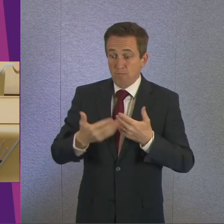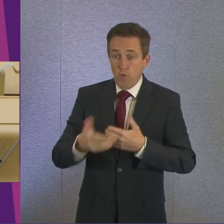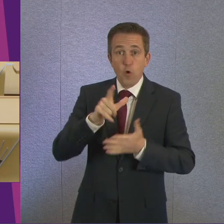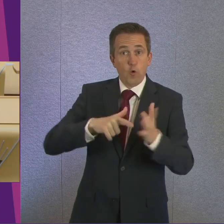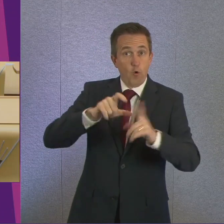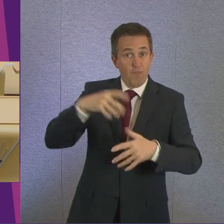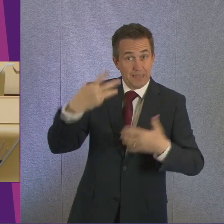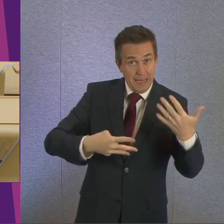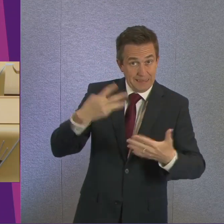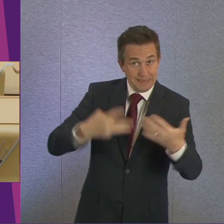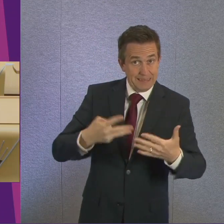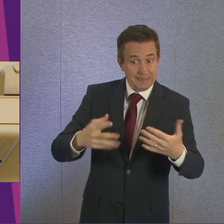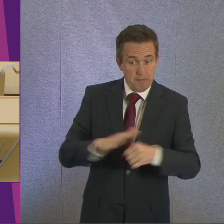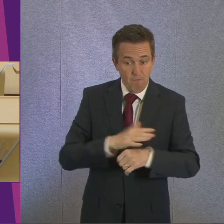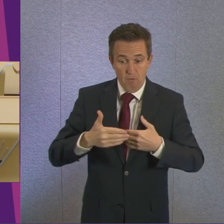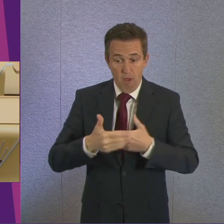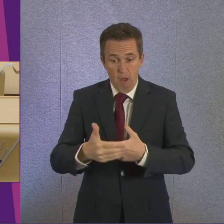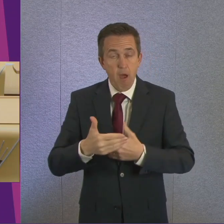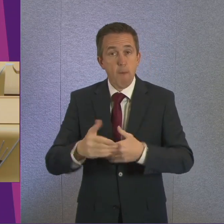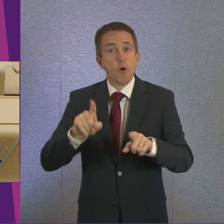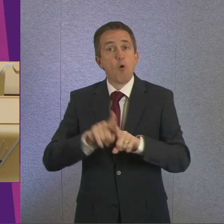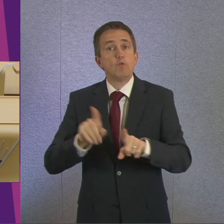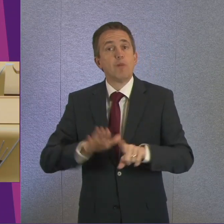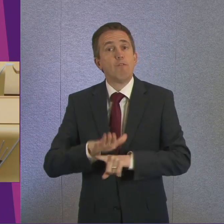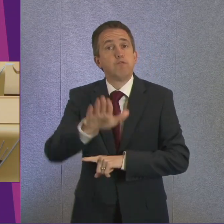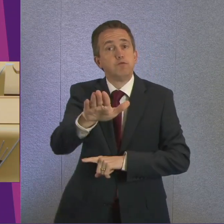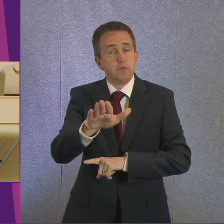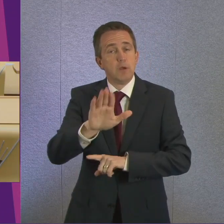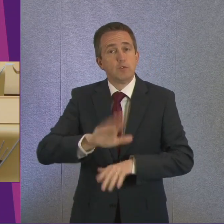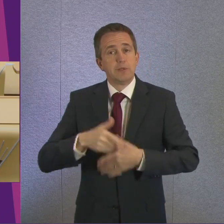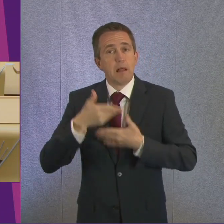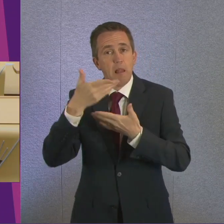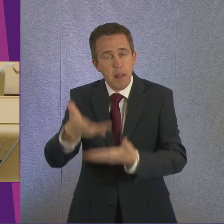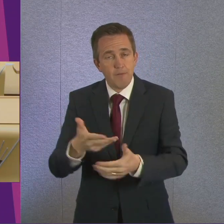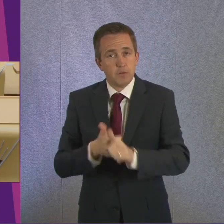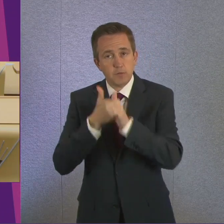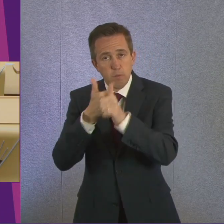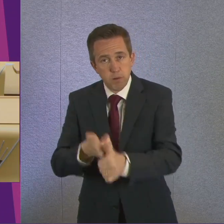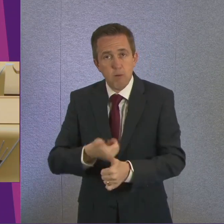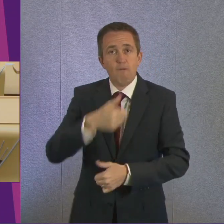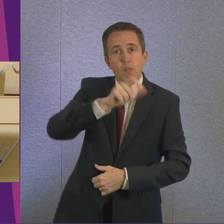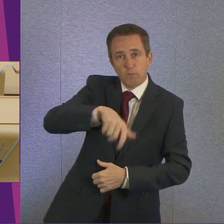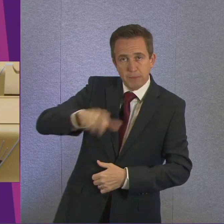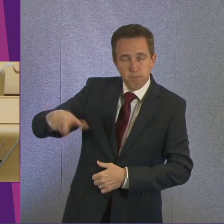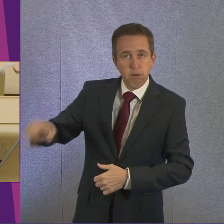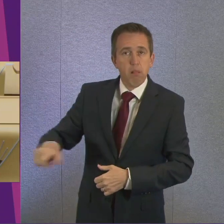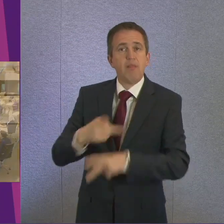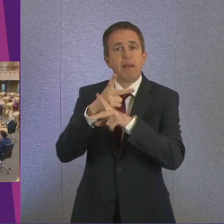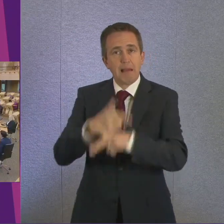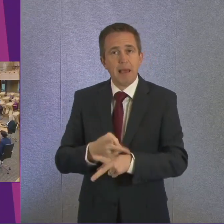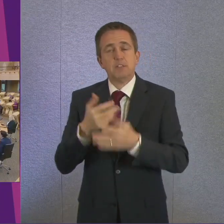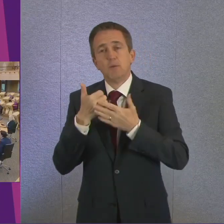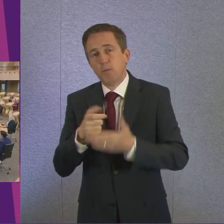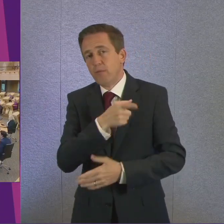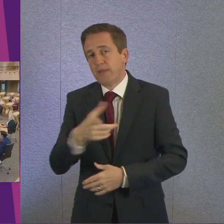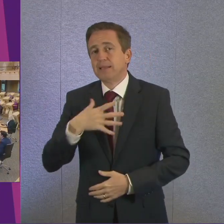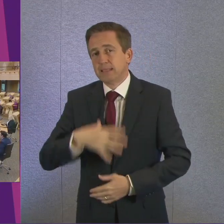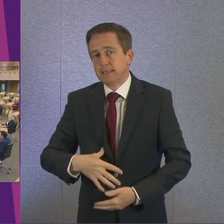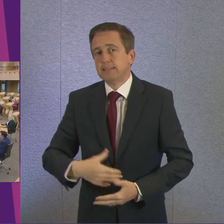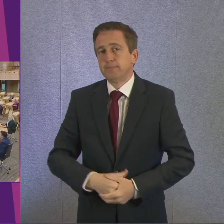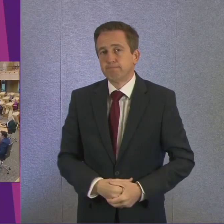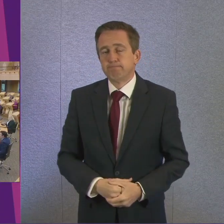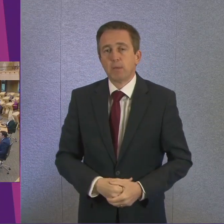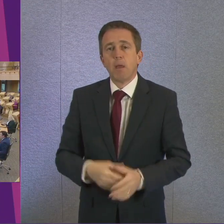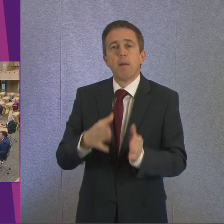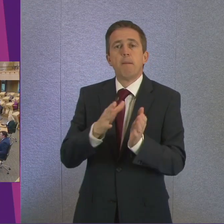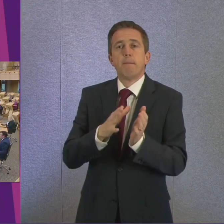but for the longer term, so that we can continue to deliver to those individuals the care and support that they need. Thank you. Monica